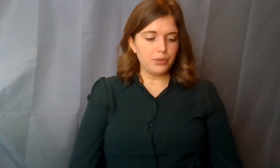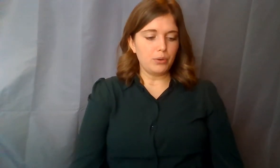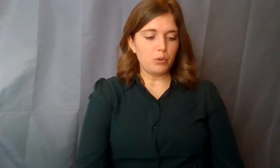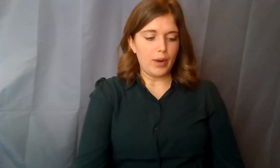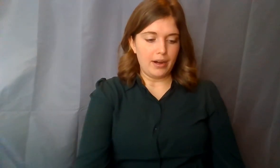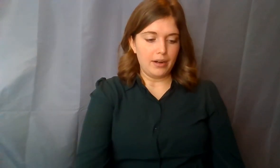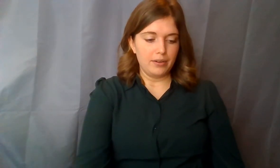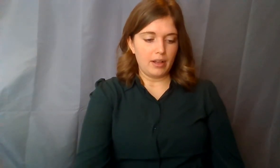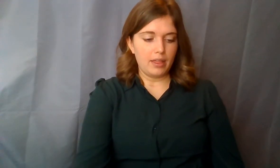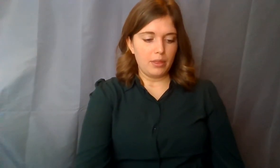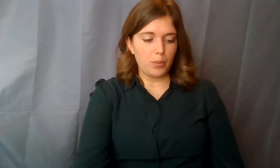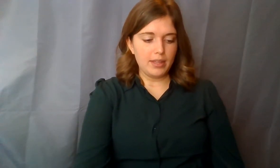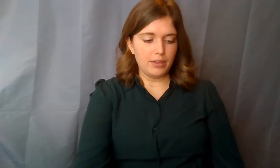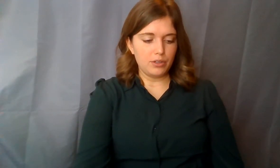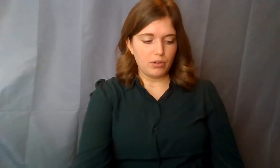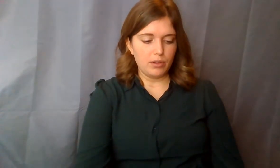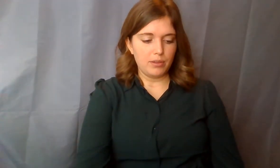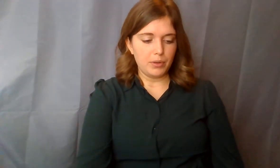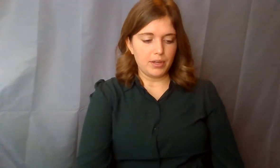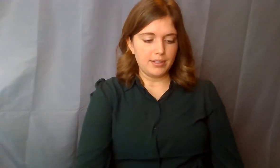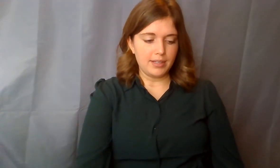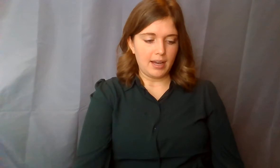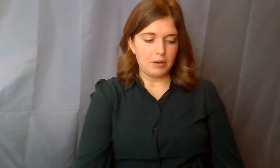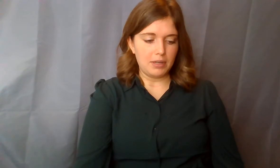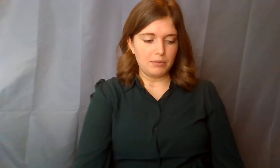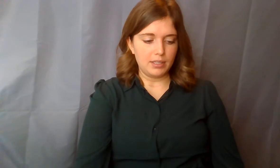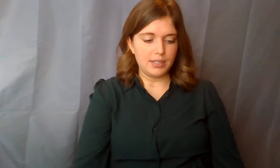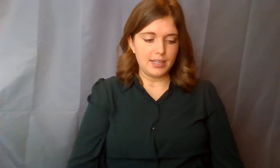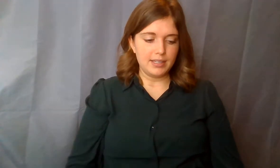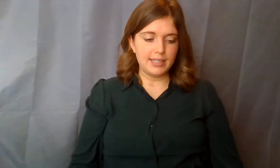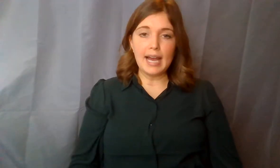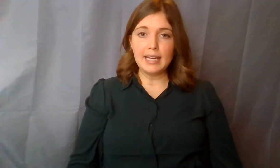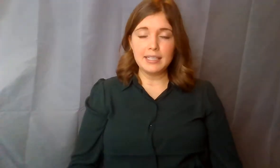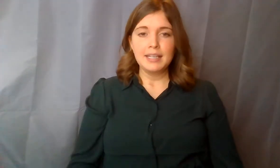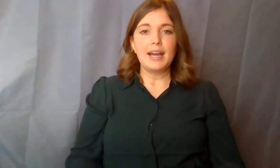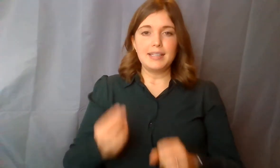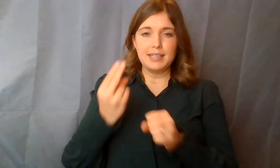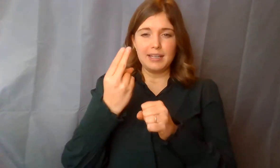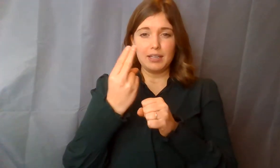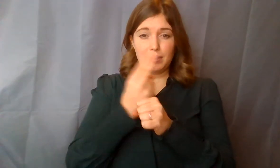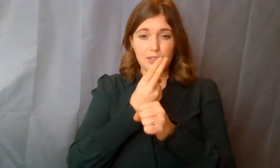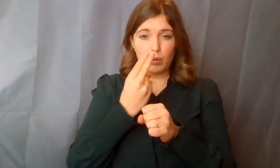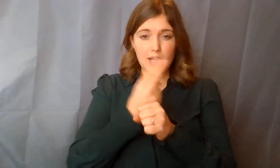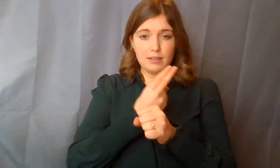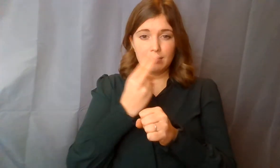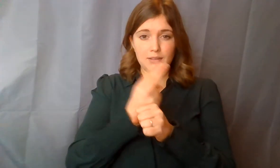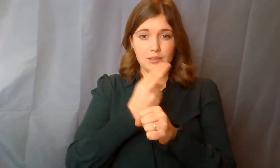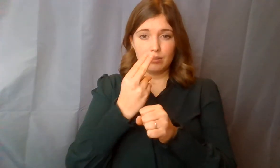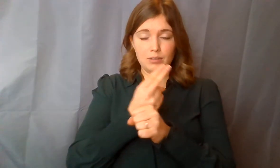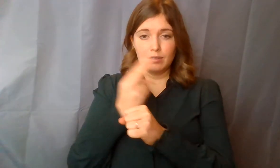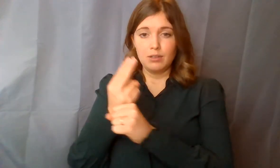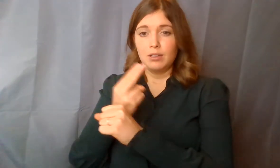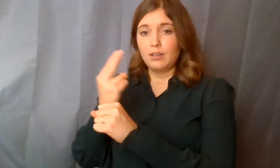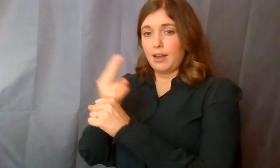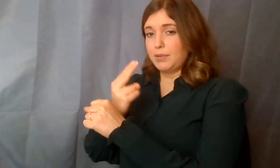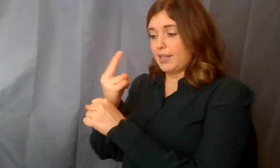Use or wear. The way that they're showing you in the book is not how I really see it signed. I see it this way. I'm just